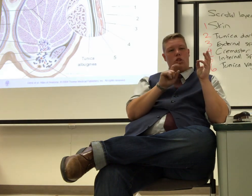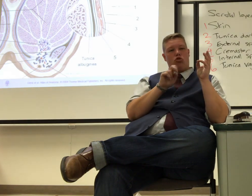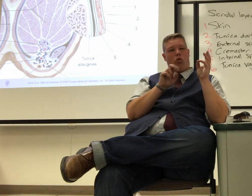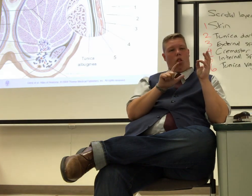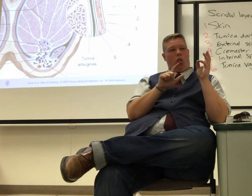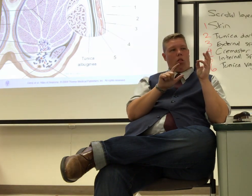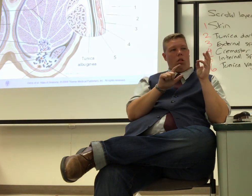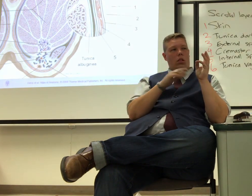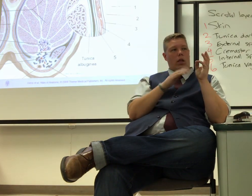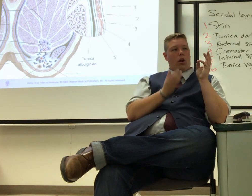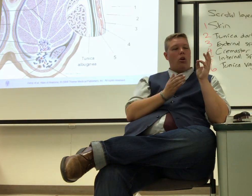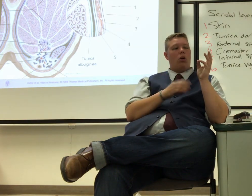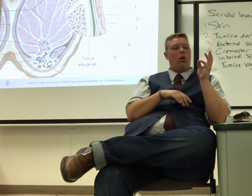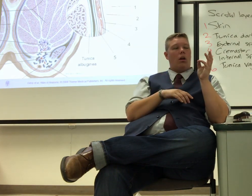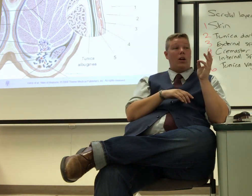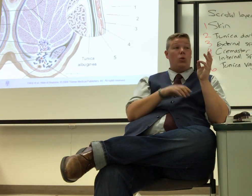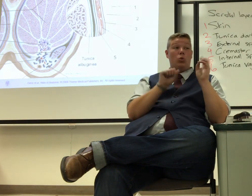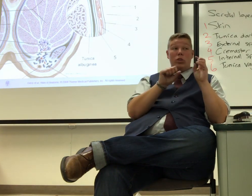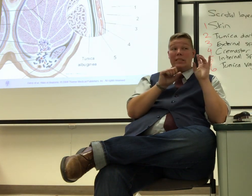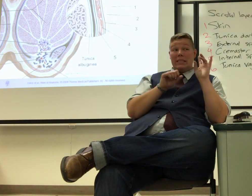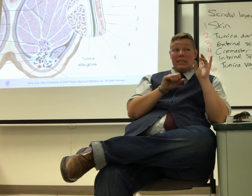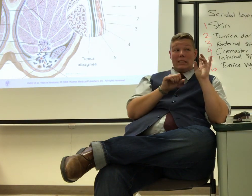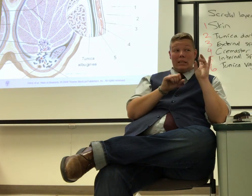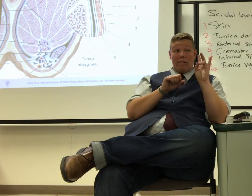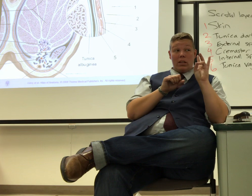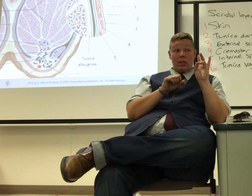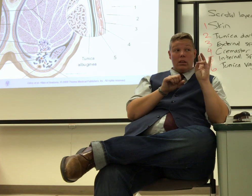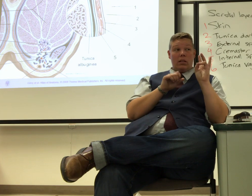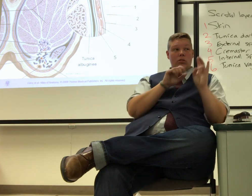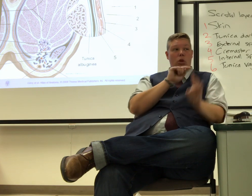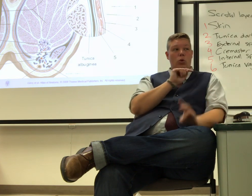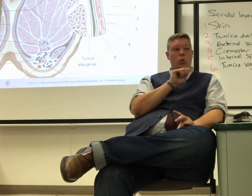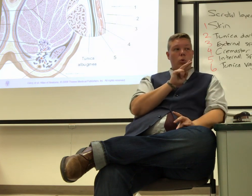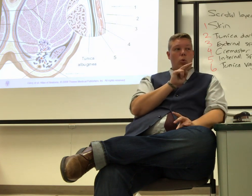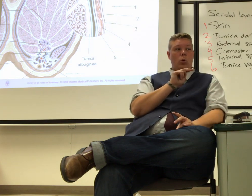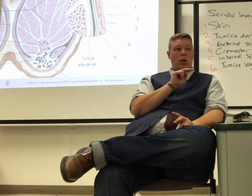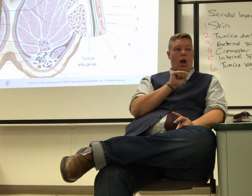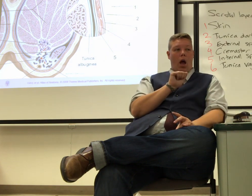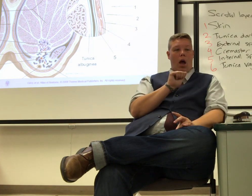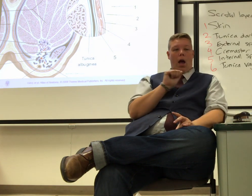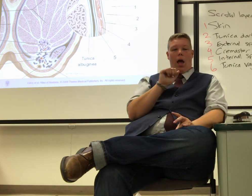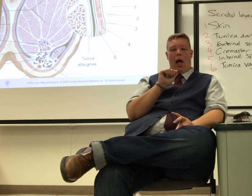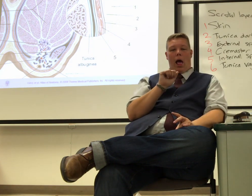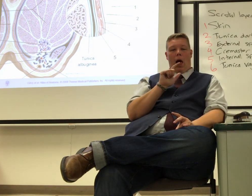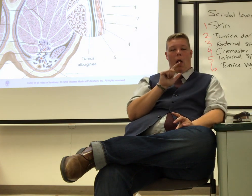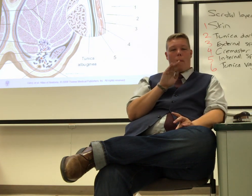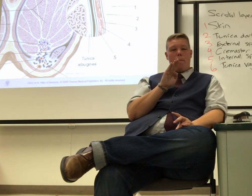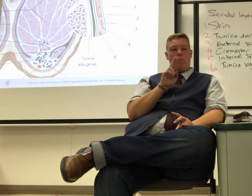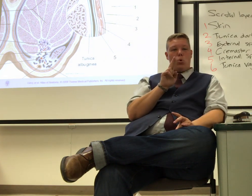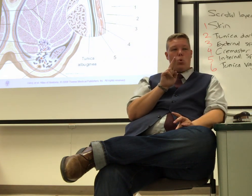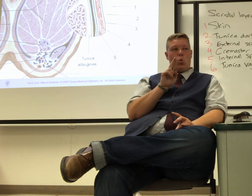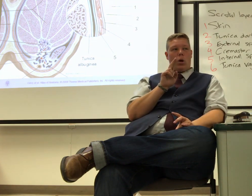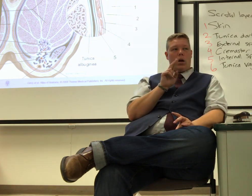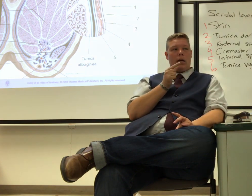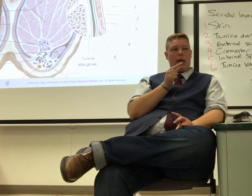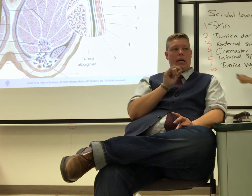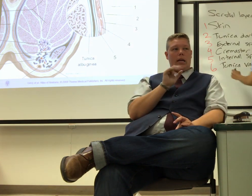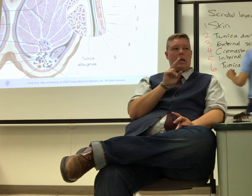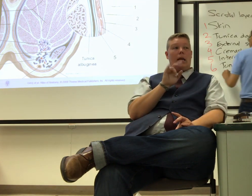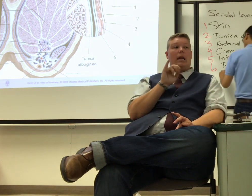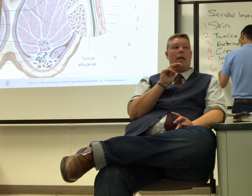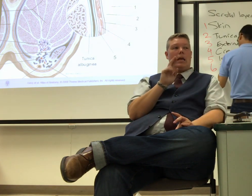You can even go one more layer deeper. That's the tunica albuginea. Okay. It's another whitish